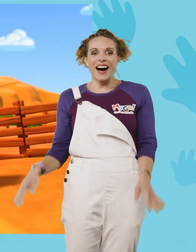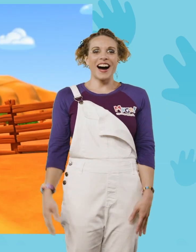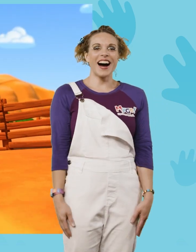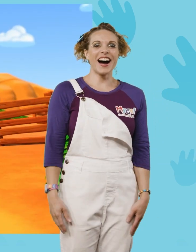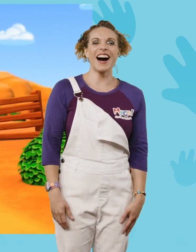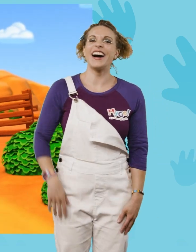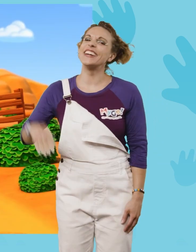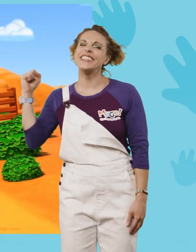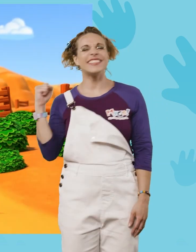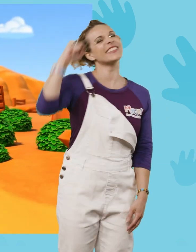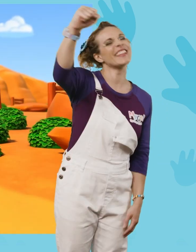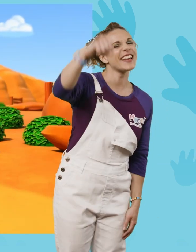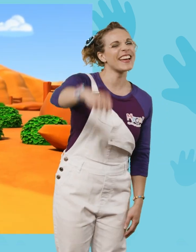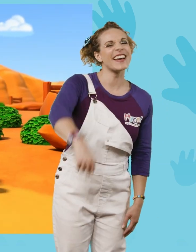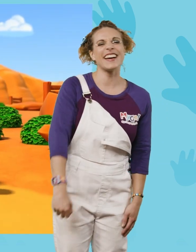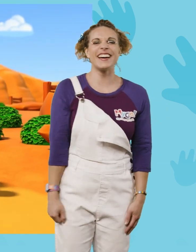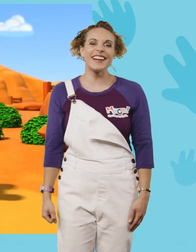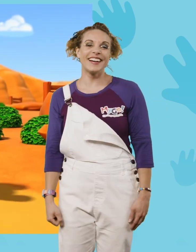Whoa!